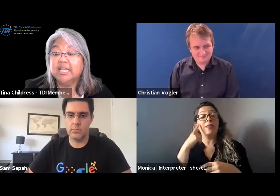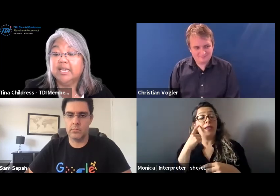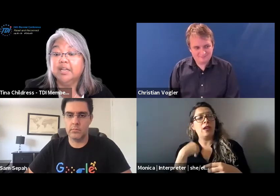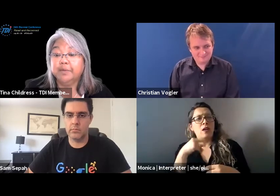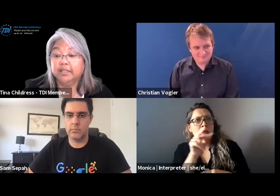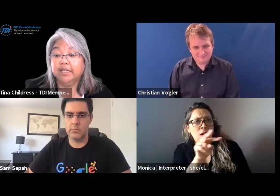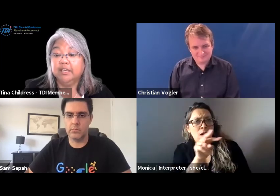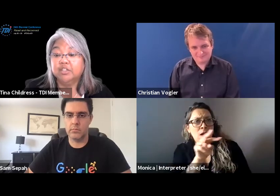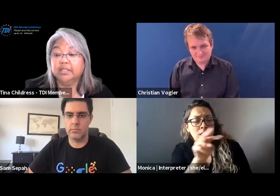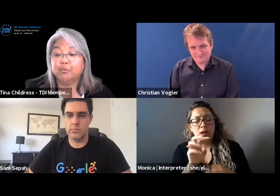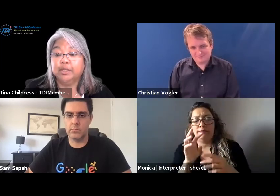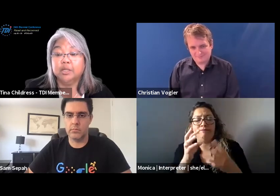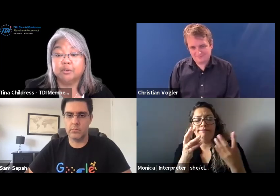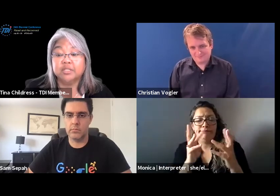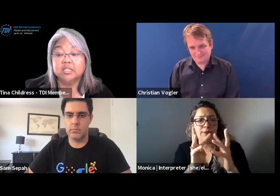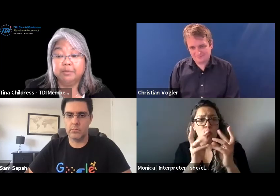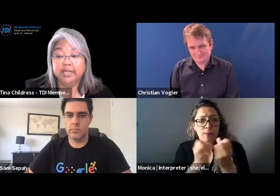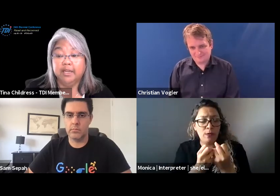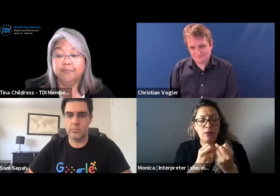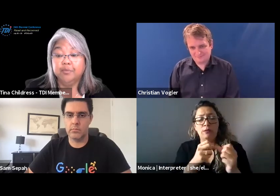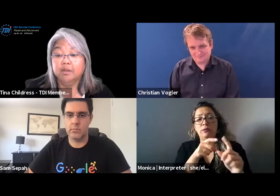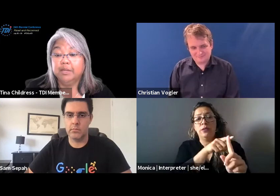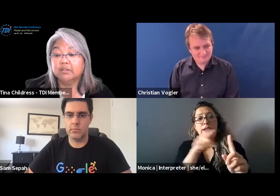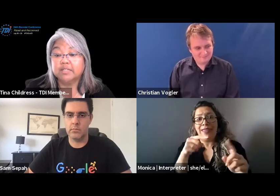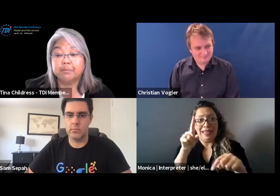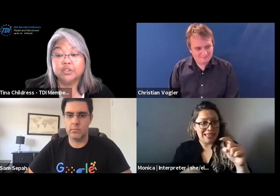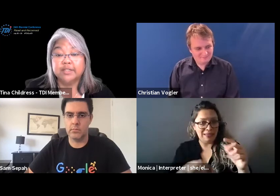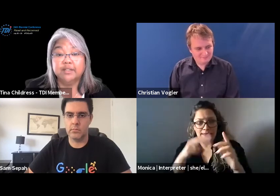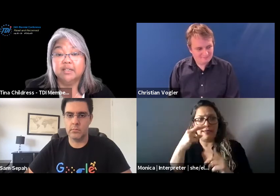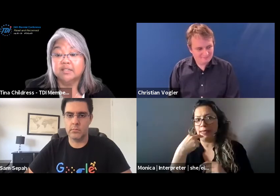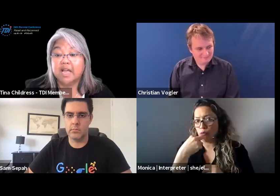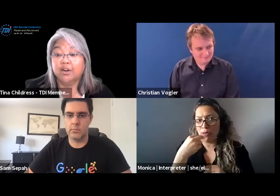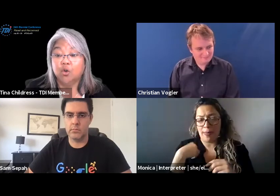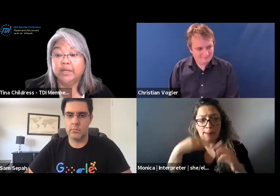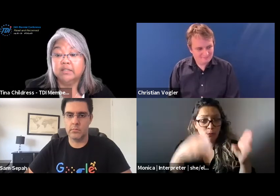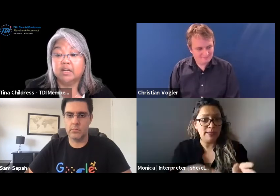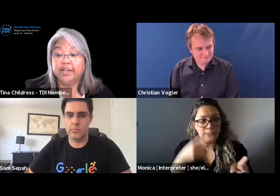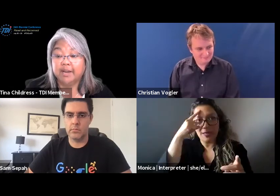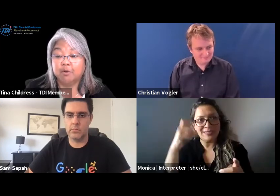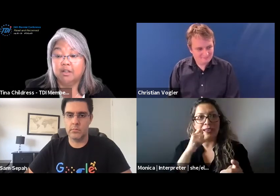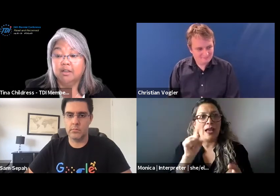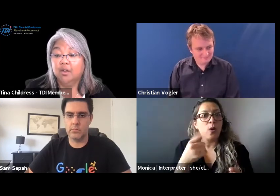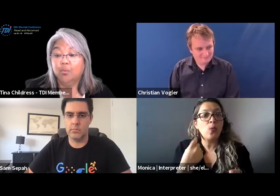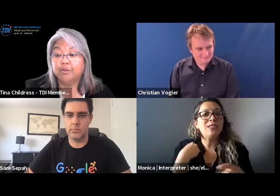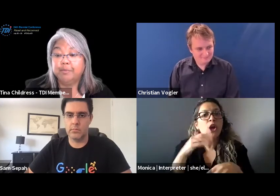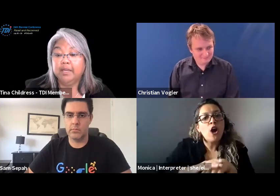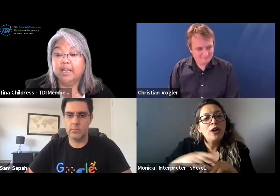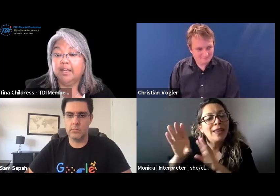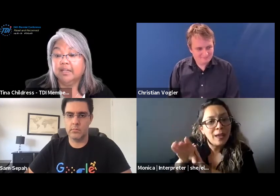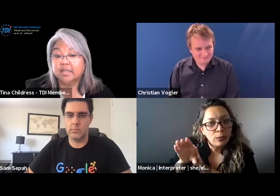the inability to lip read the person speaking because that person is not always on camera, whether it be an